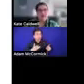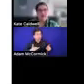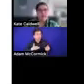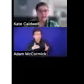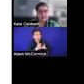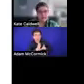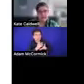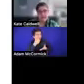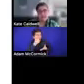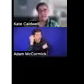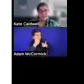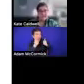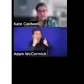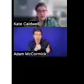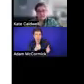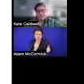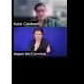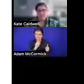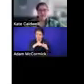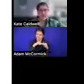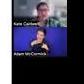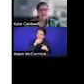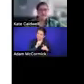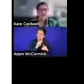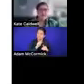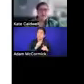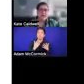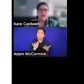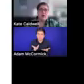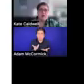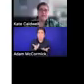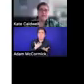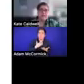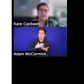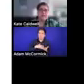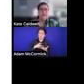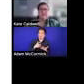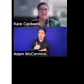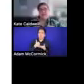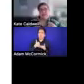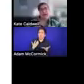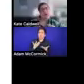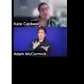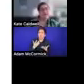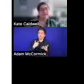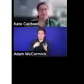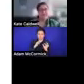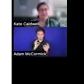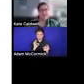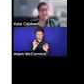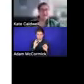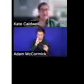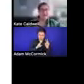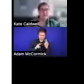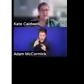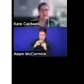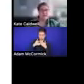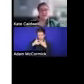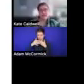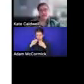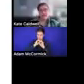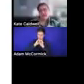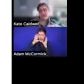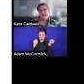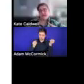and accountability. In particular, intersectionality calls attention to these power relations in data